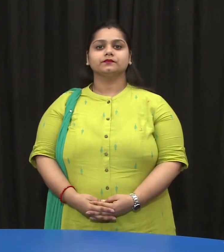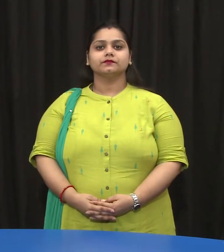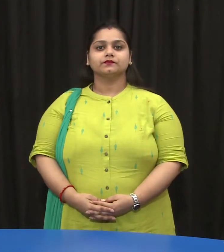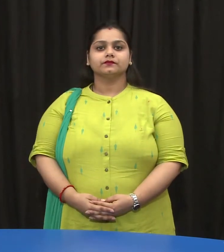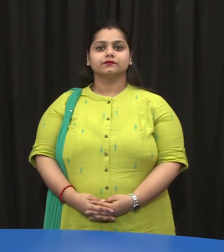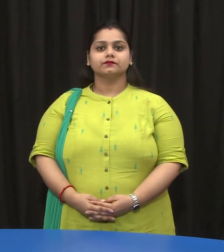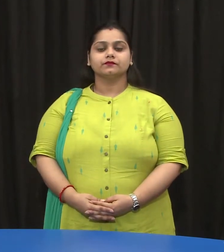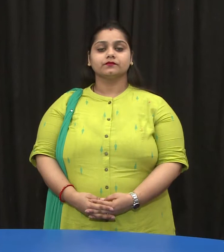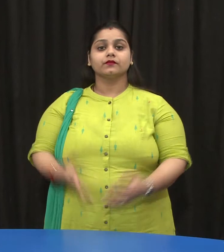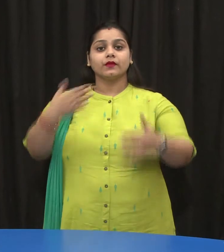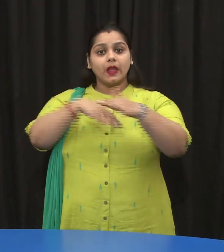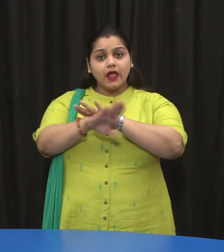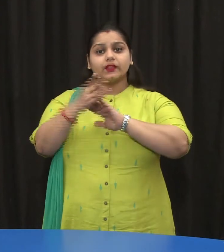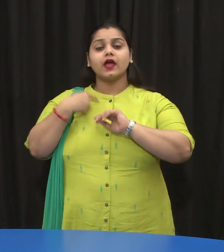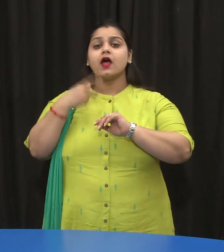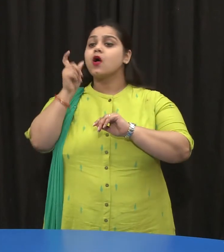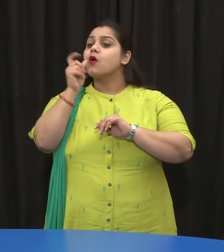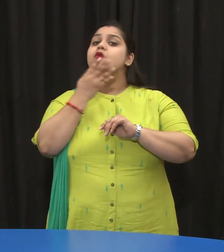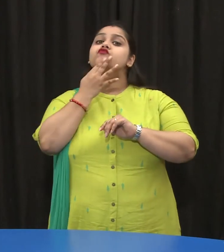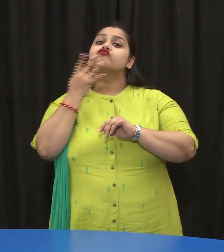for inserting the font color in cell.